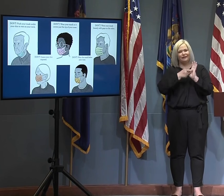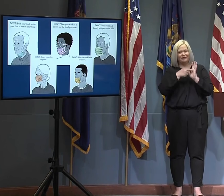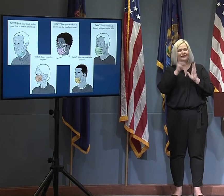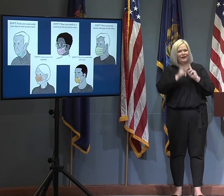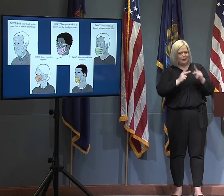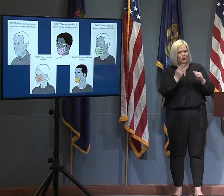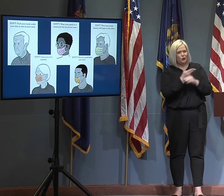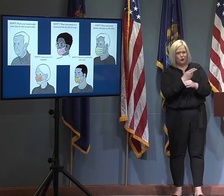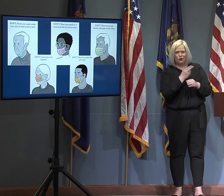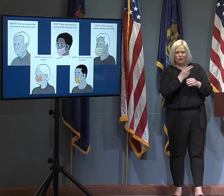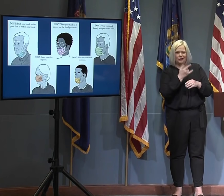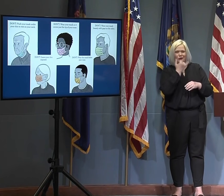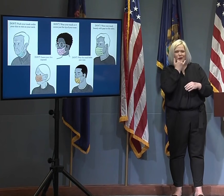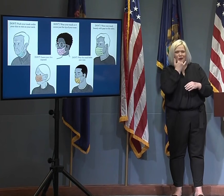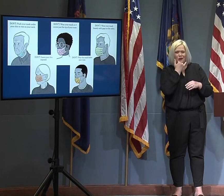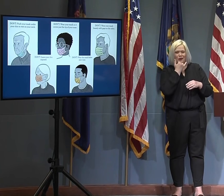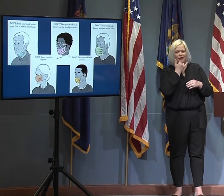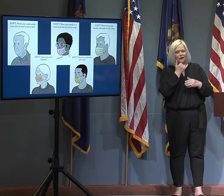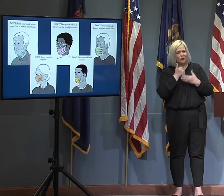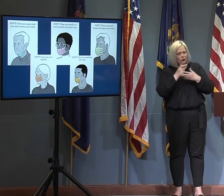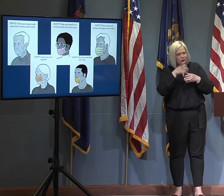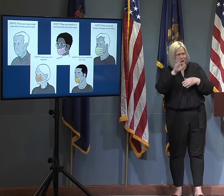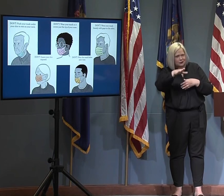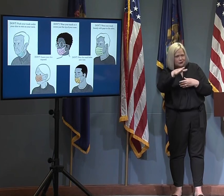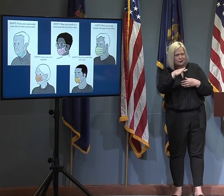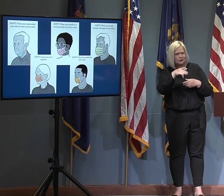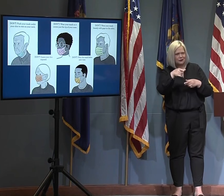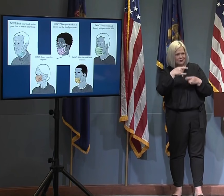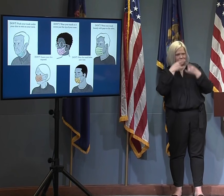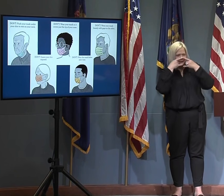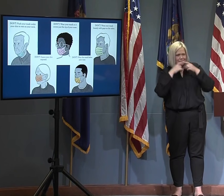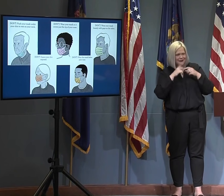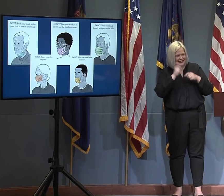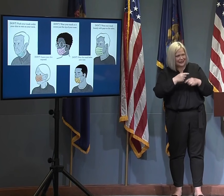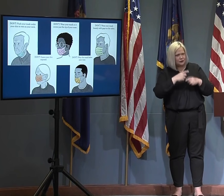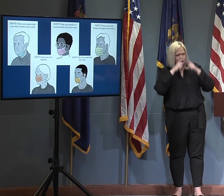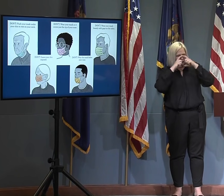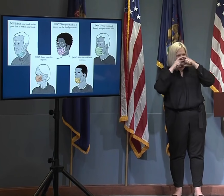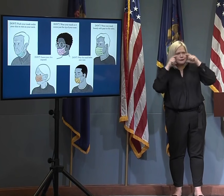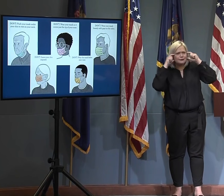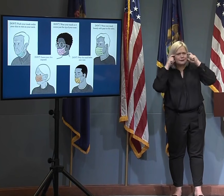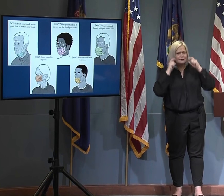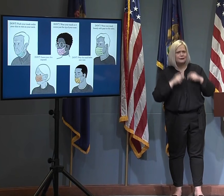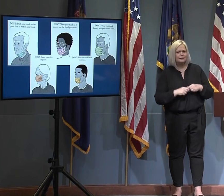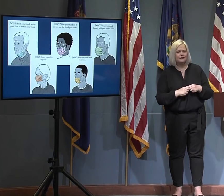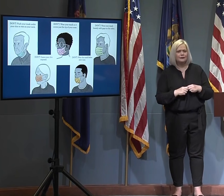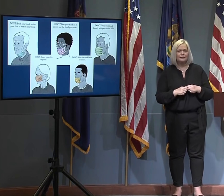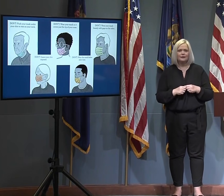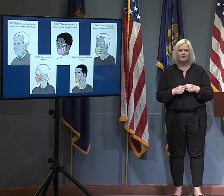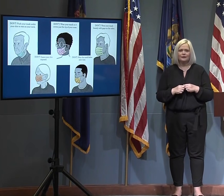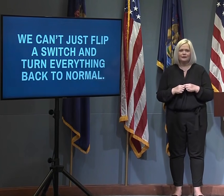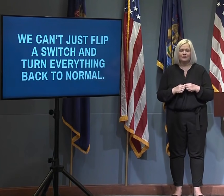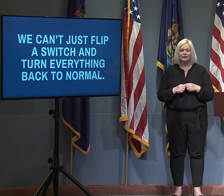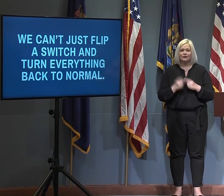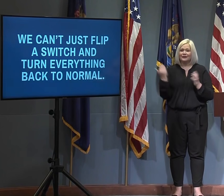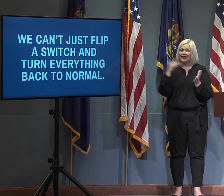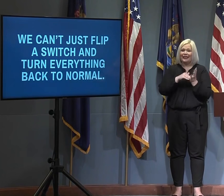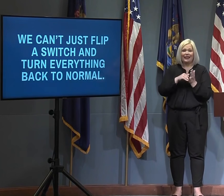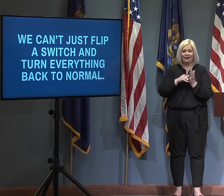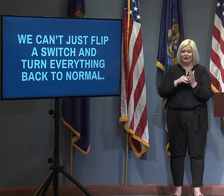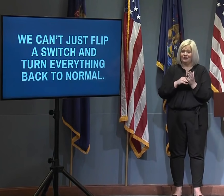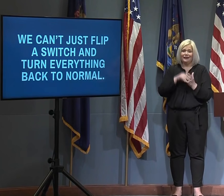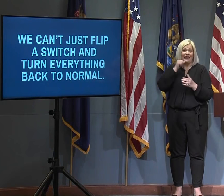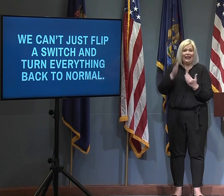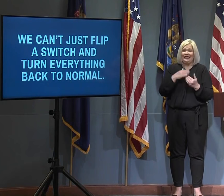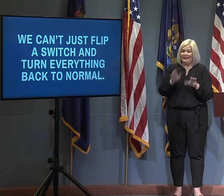So help them by helping them understand how to keep themselves and others safe. So like I said before, we can't just flip a switch